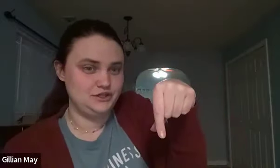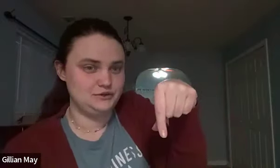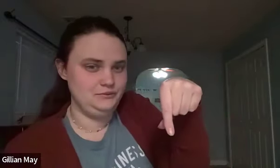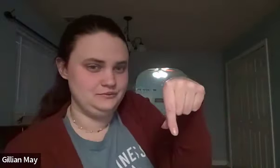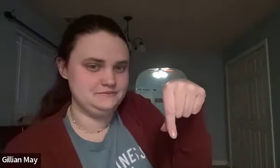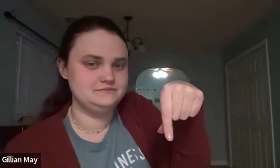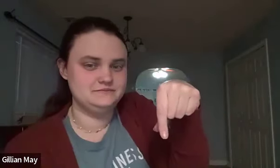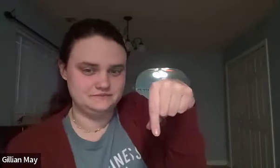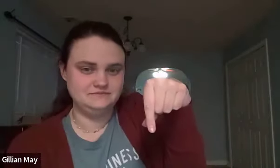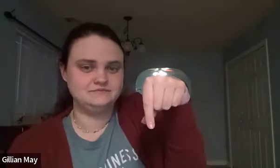Q.